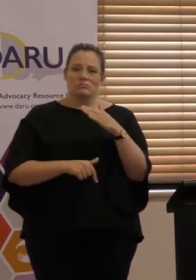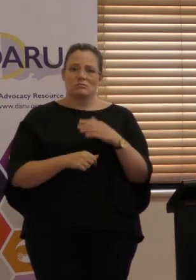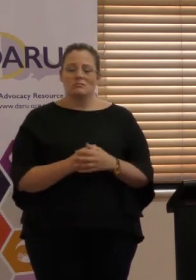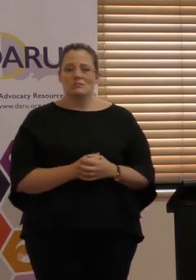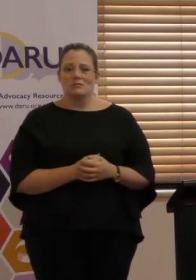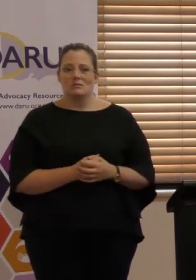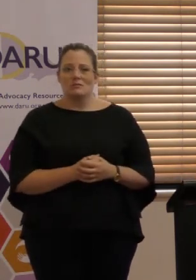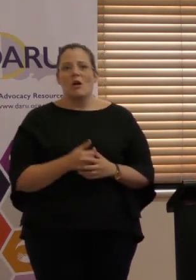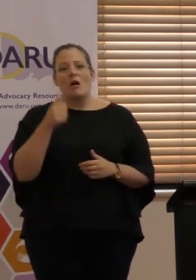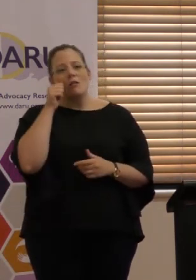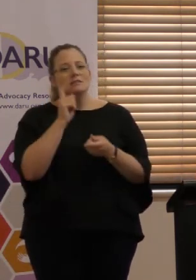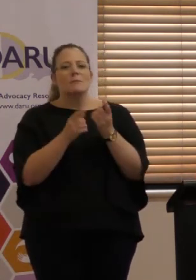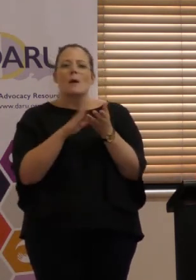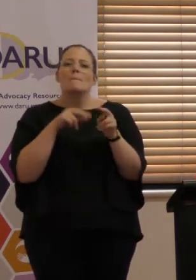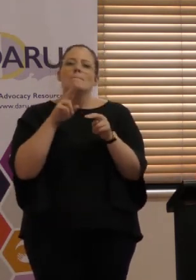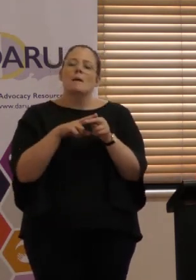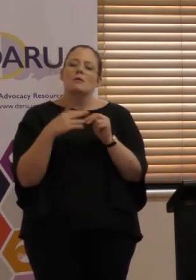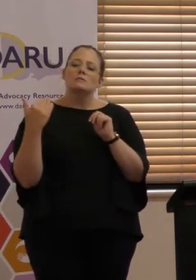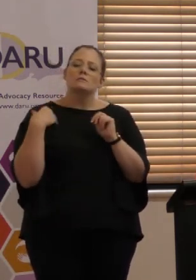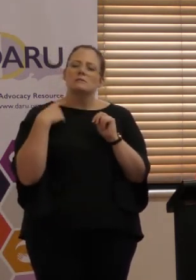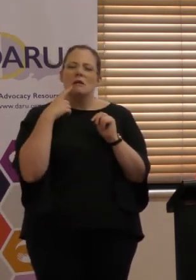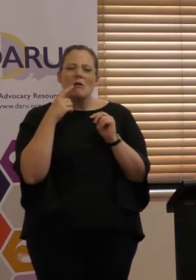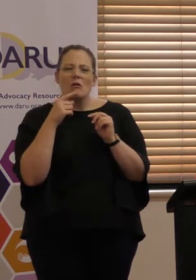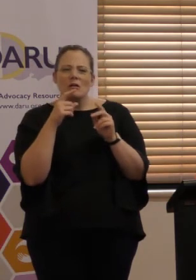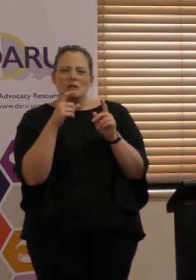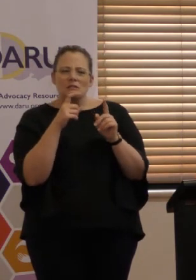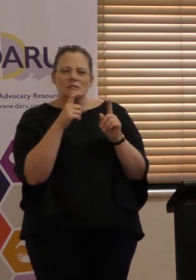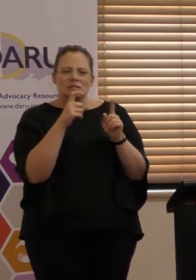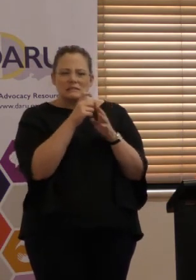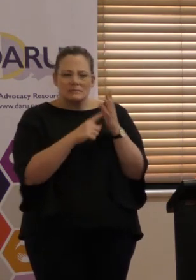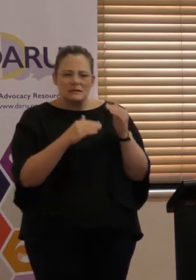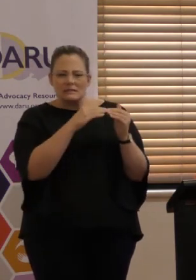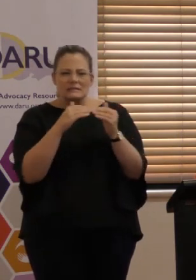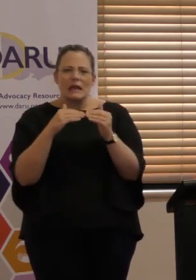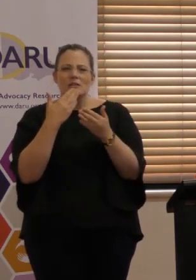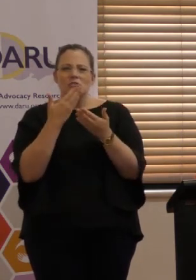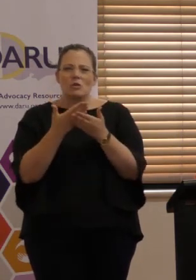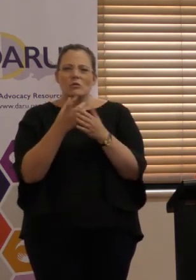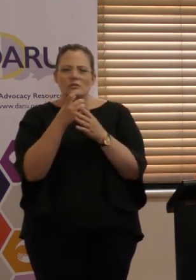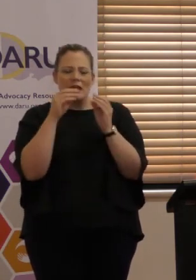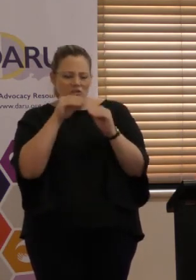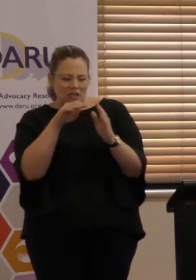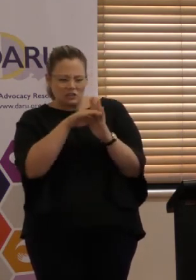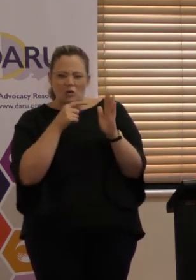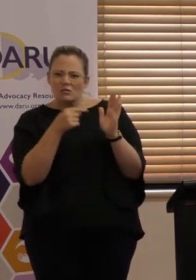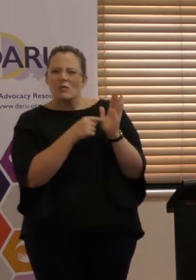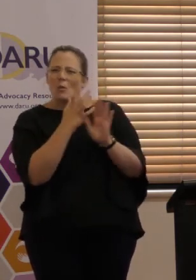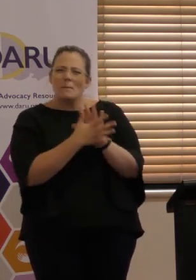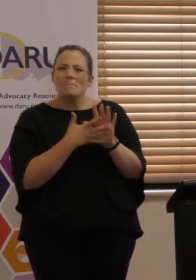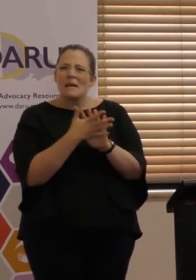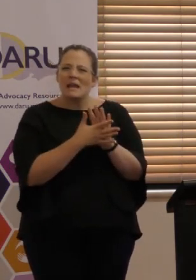contact us and say, what does this bit of the disability standards on education actually mean in terms of, you know, is this